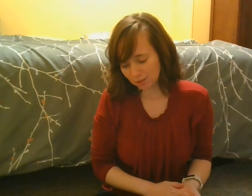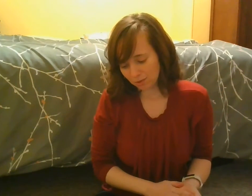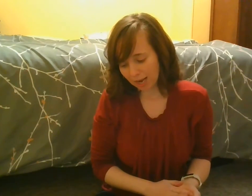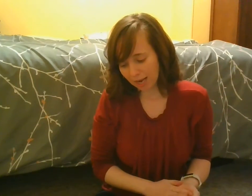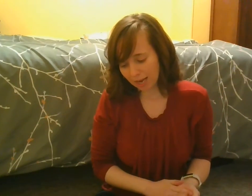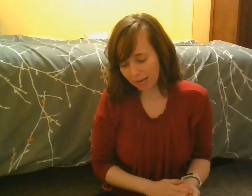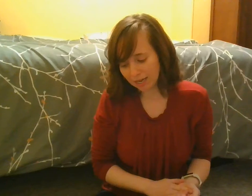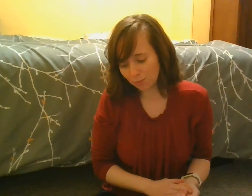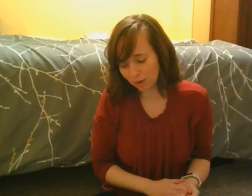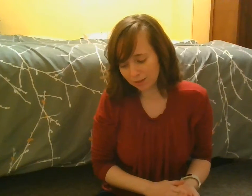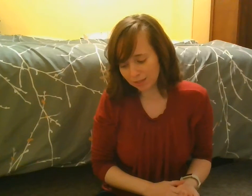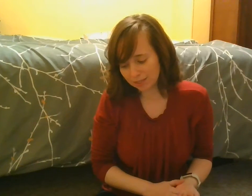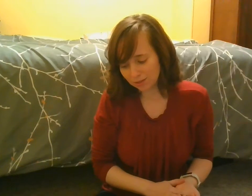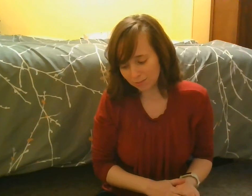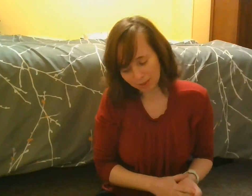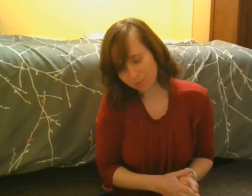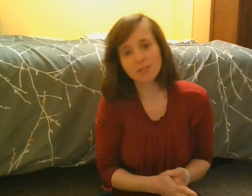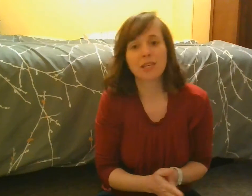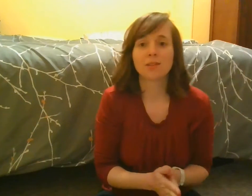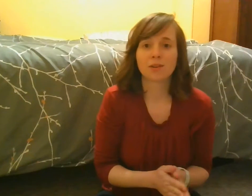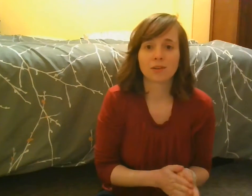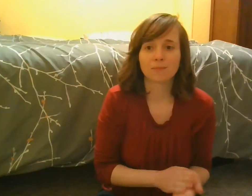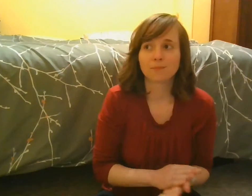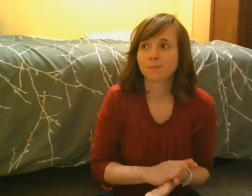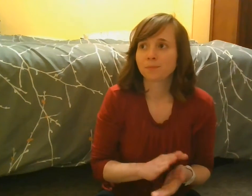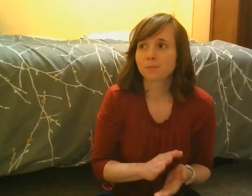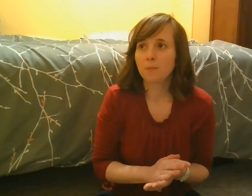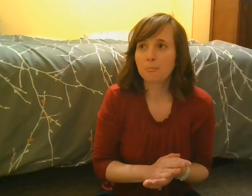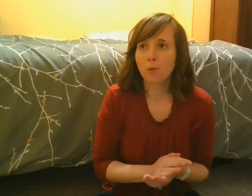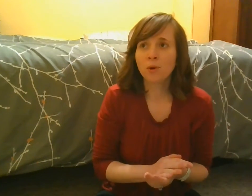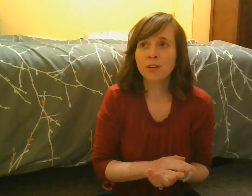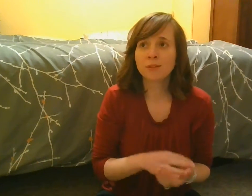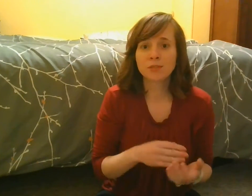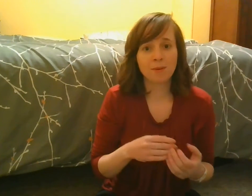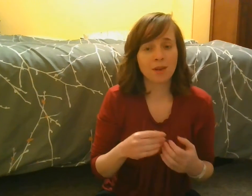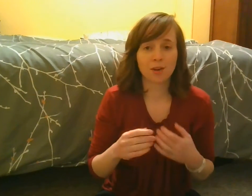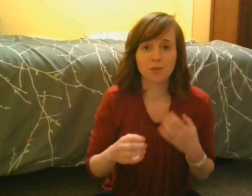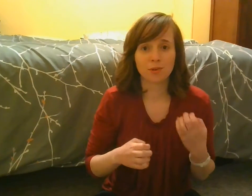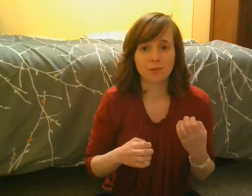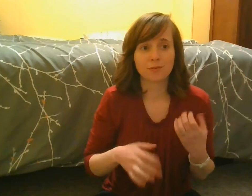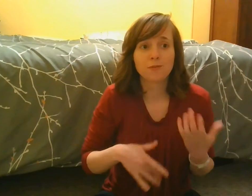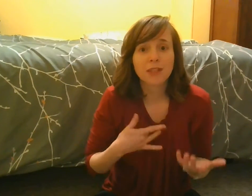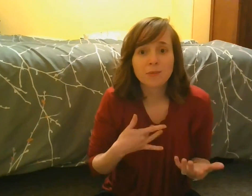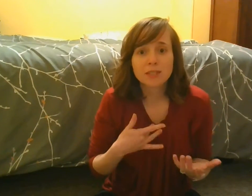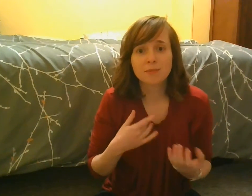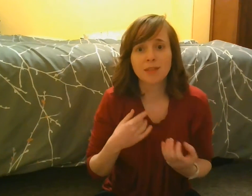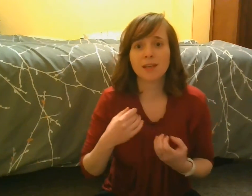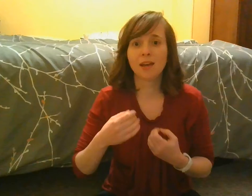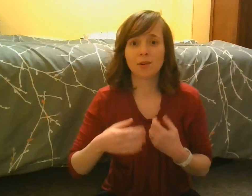So any one of these, you can be able to either, when it comes to maybe how you were feeling with something, how